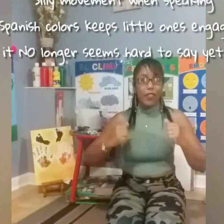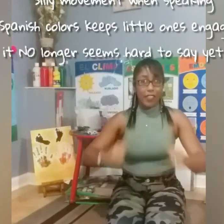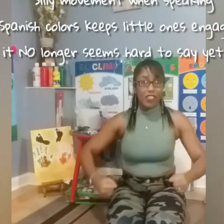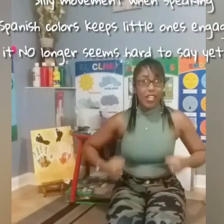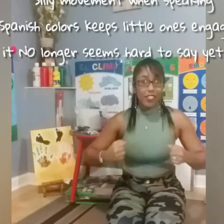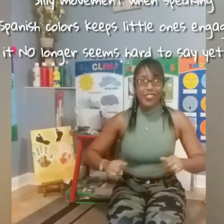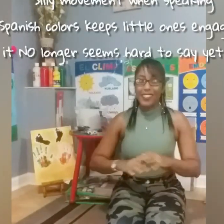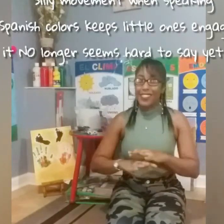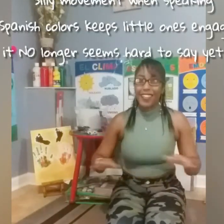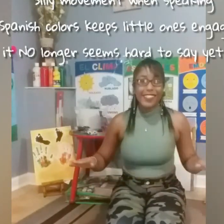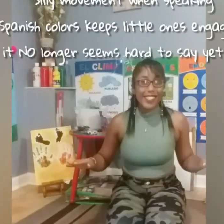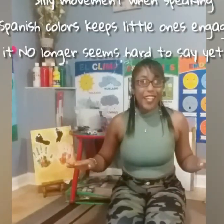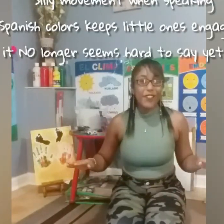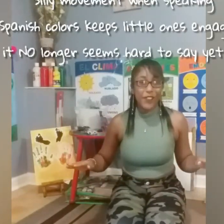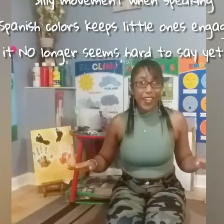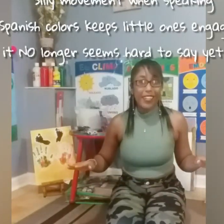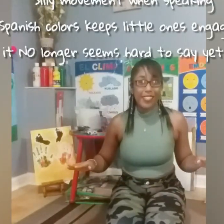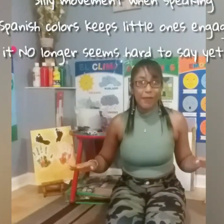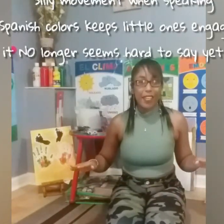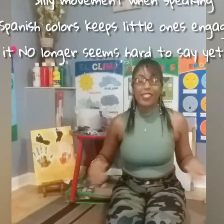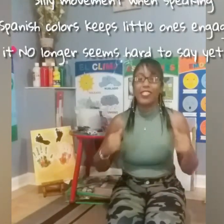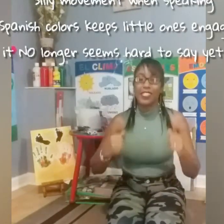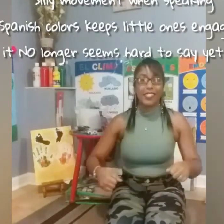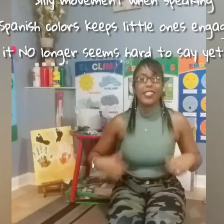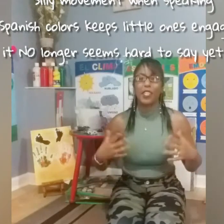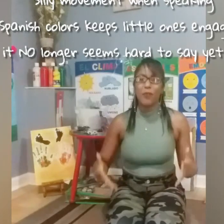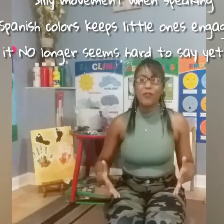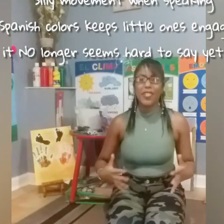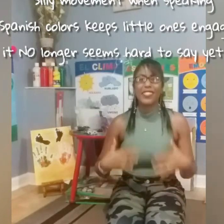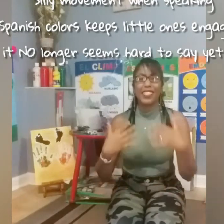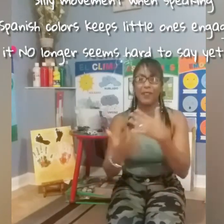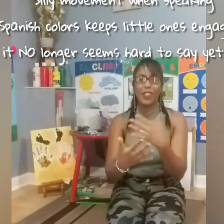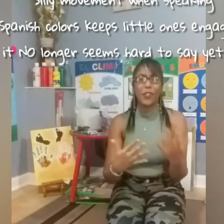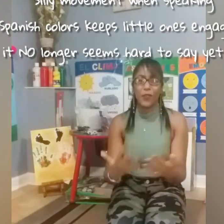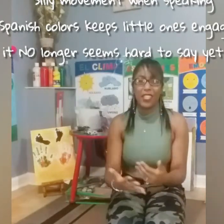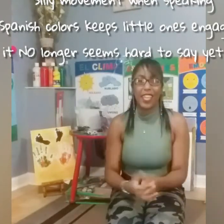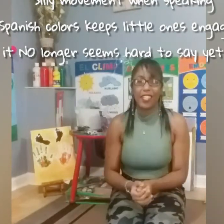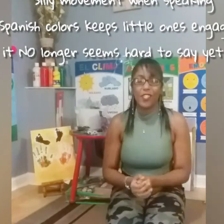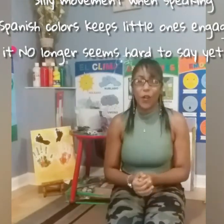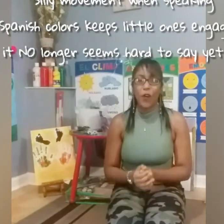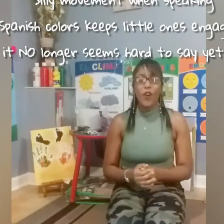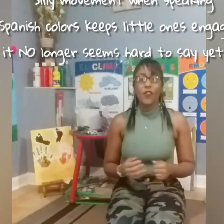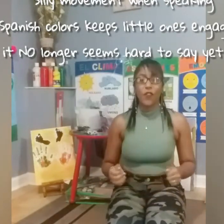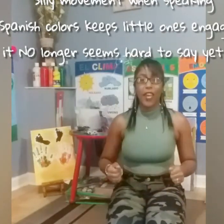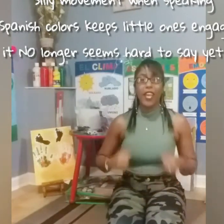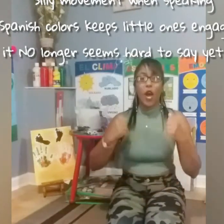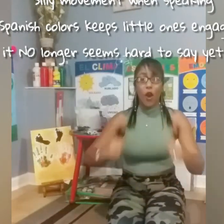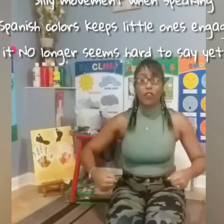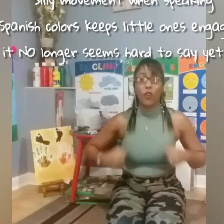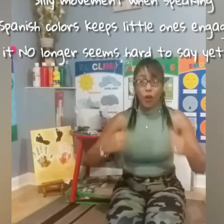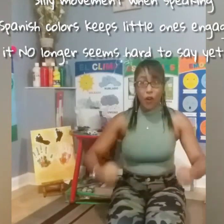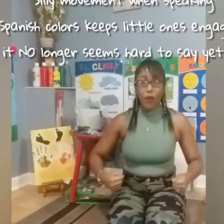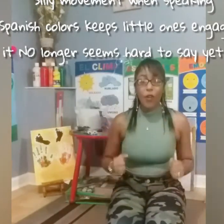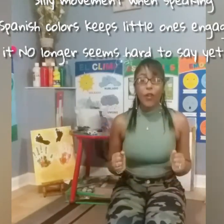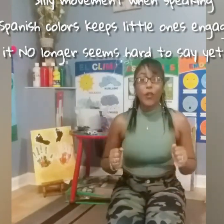this gesture is not the sign for red in Spanish. It's just a silly movement to keep the little one engaged. So for red, rojo,